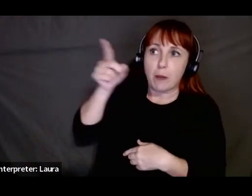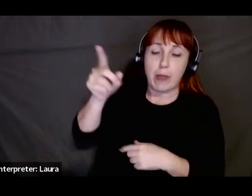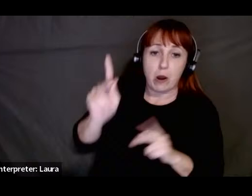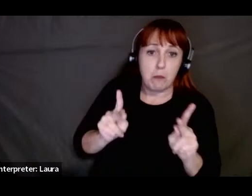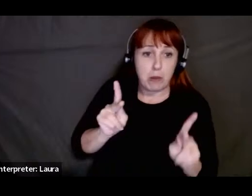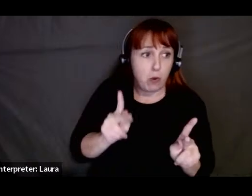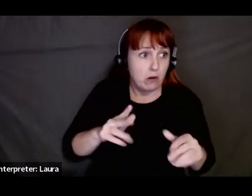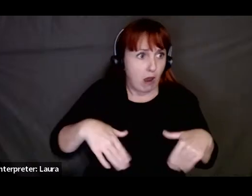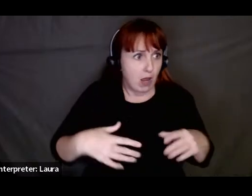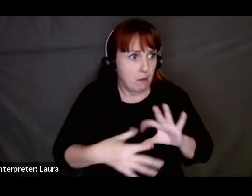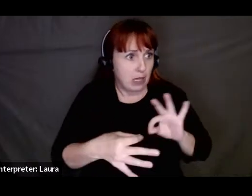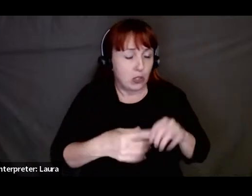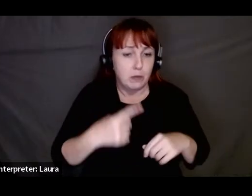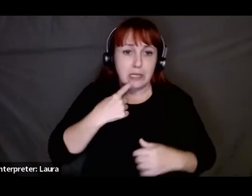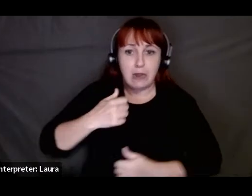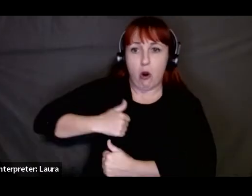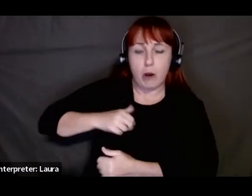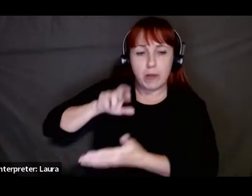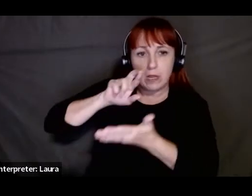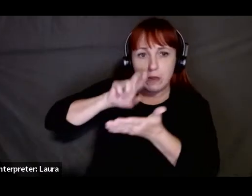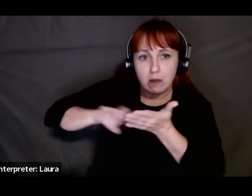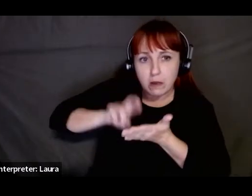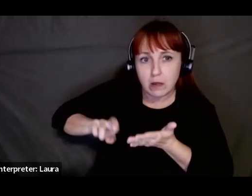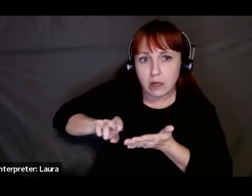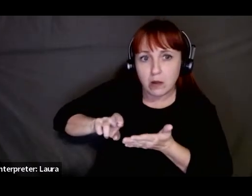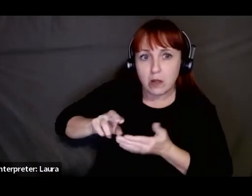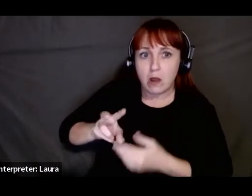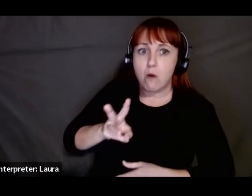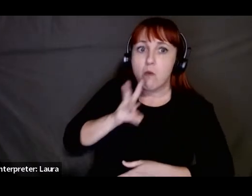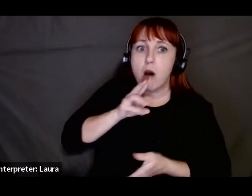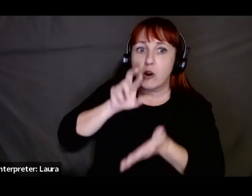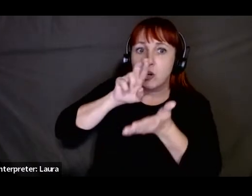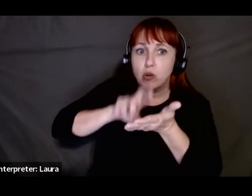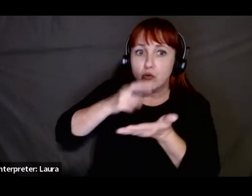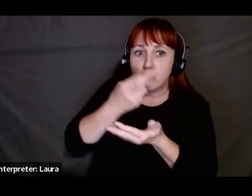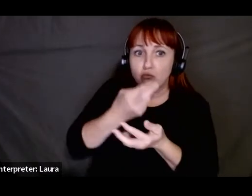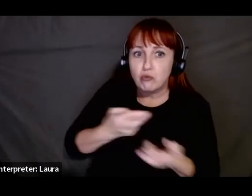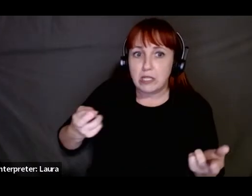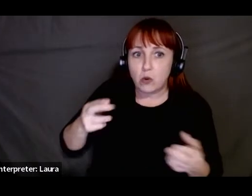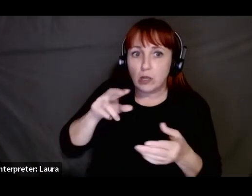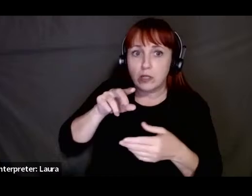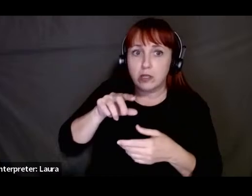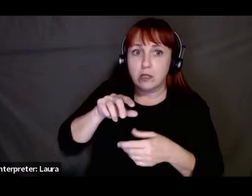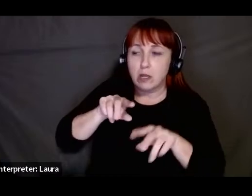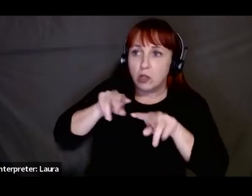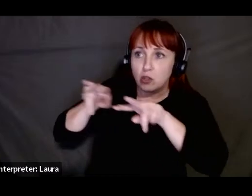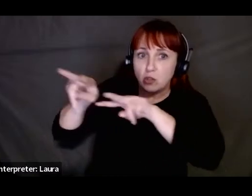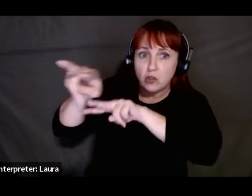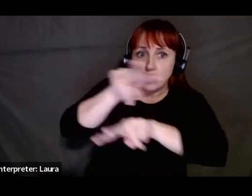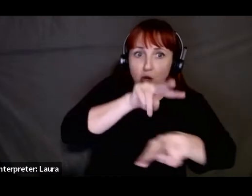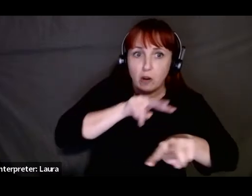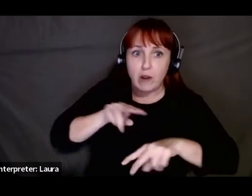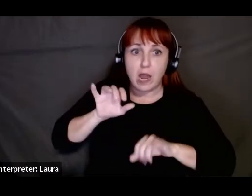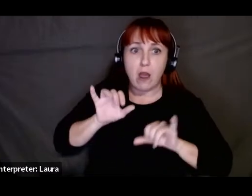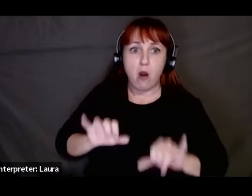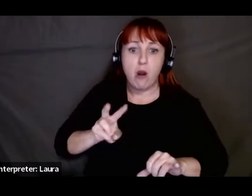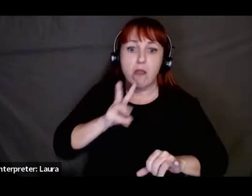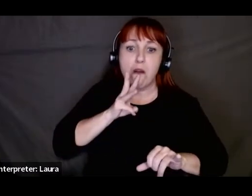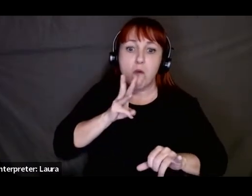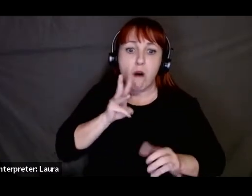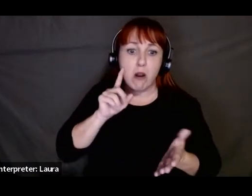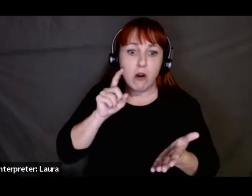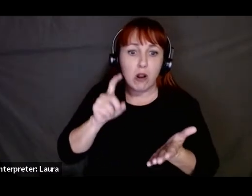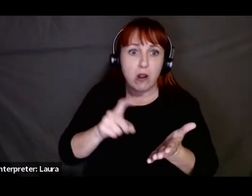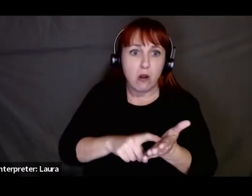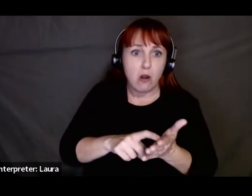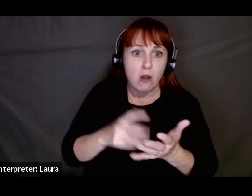yet, but I understand the Army conducted a water resource survey out there that made them realize the water table is much higher than it is, that water